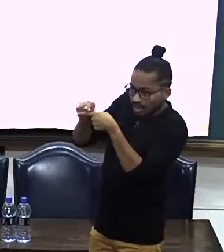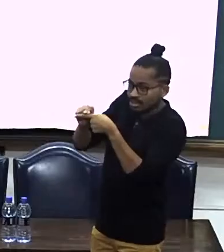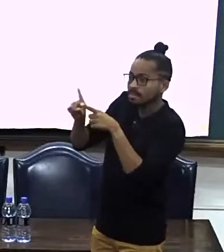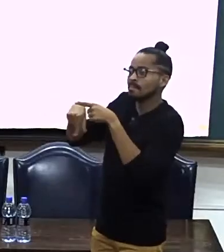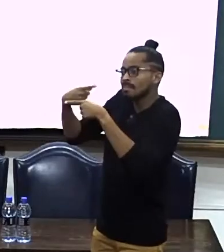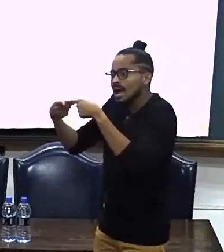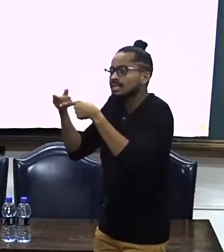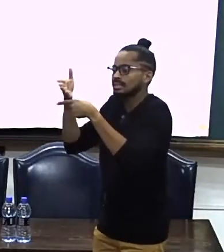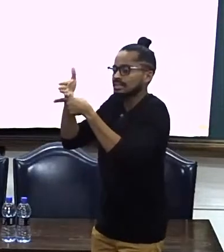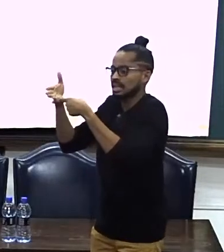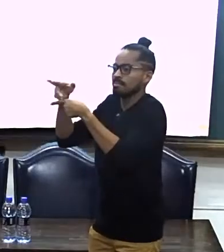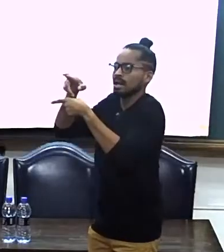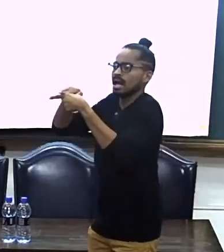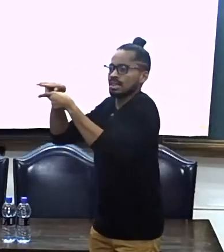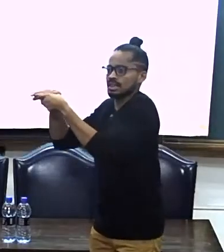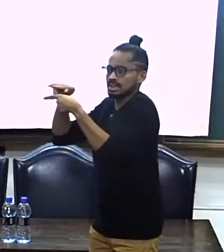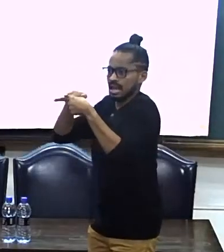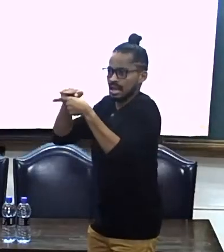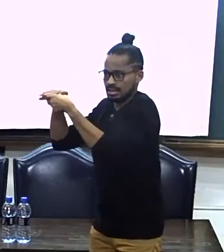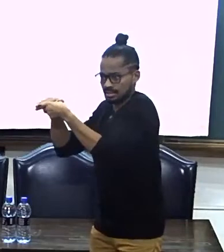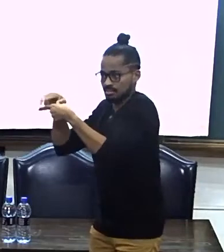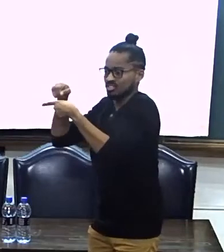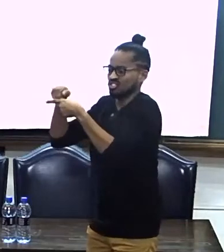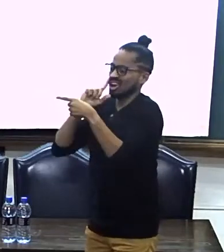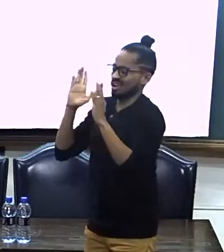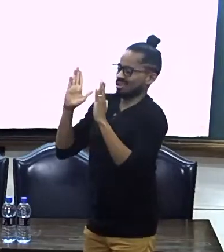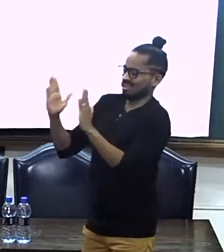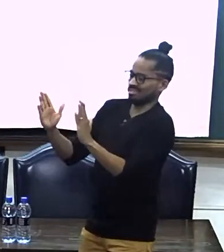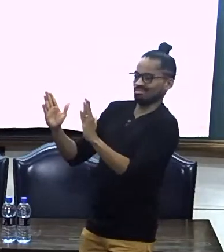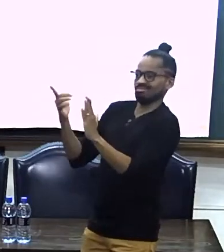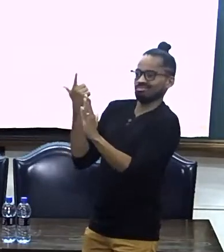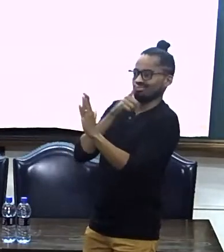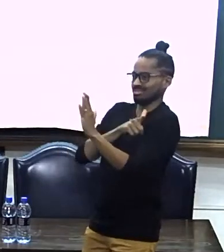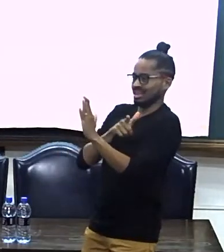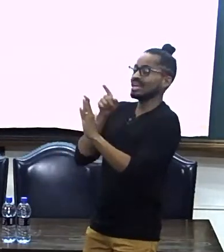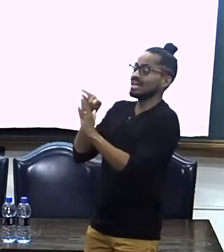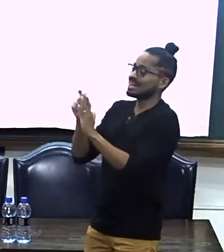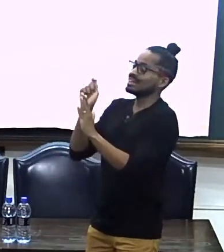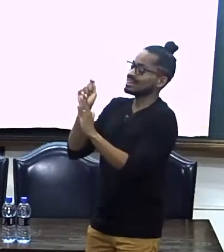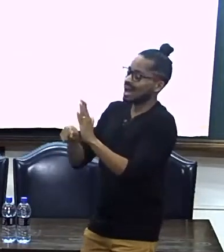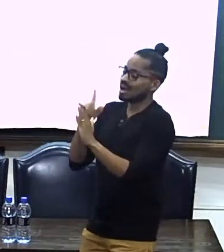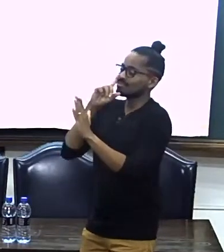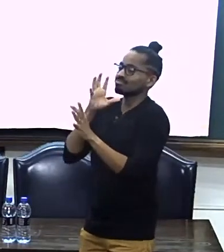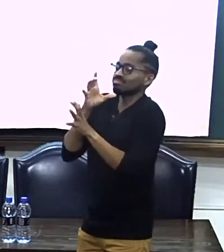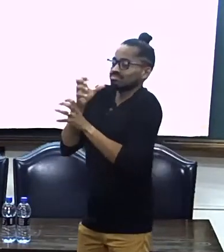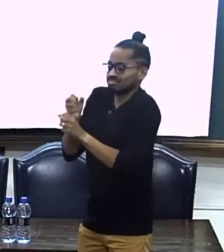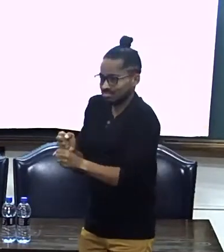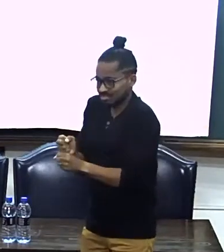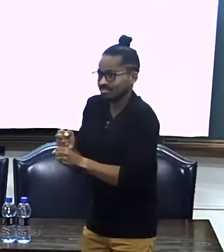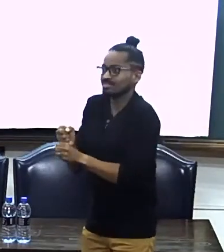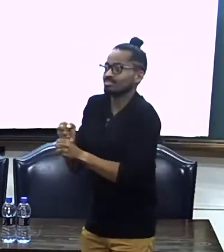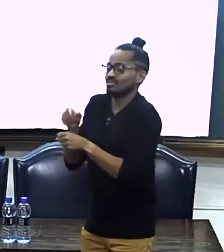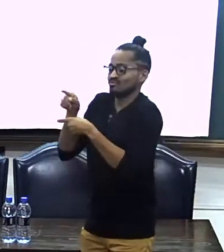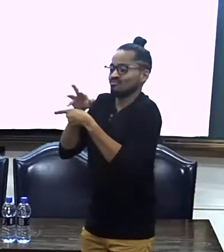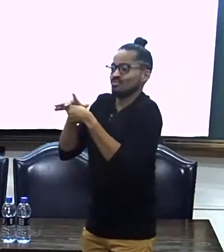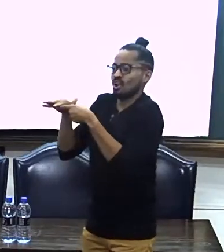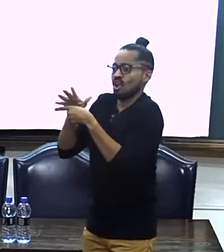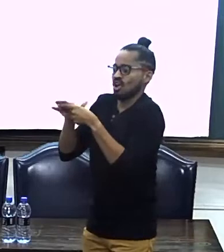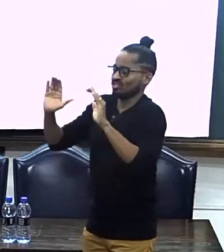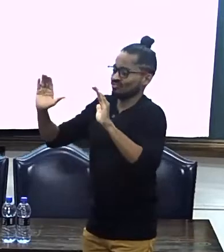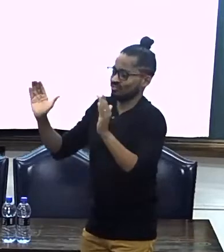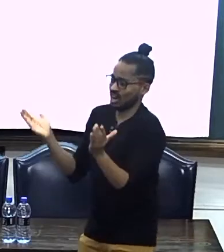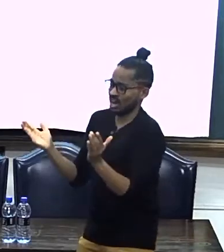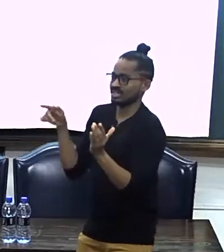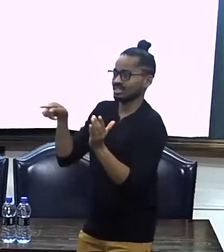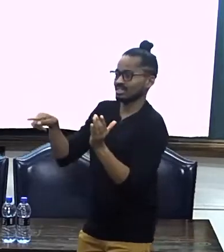timing are determined, we can calculate the phonological phrasing patterns